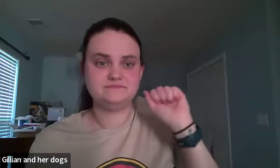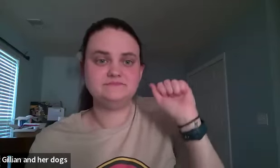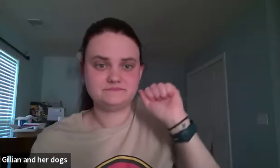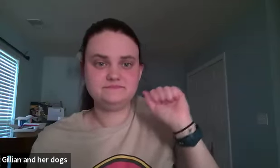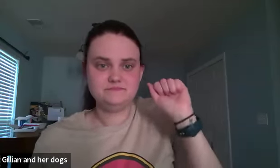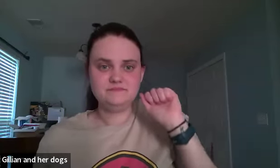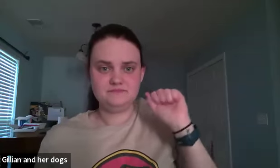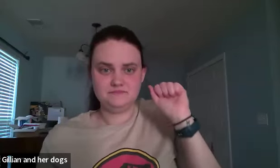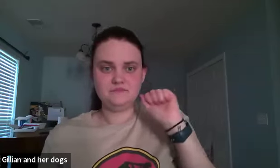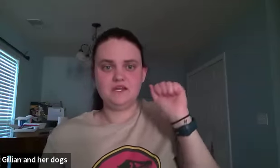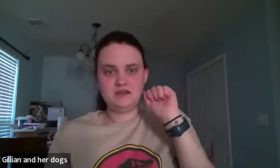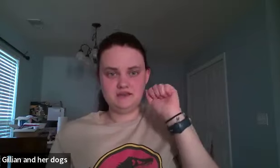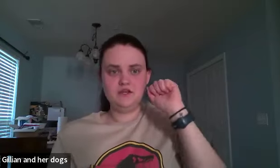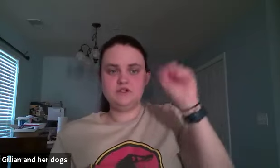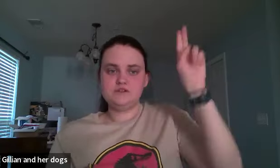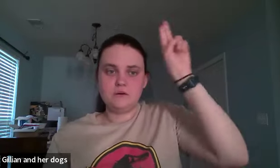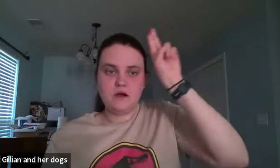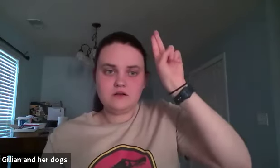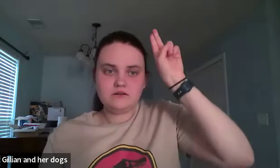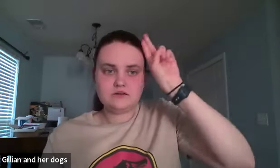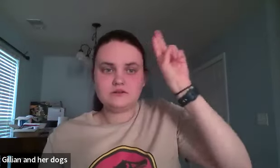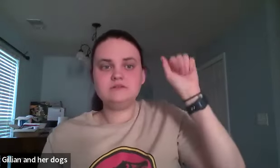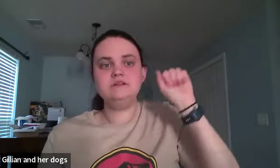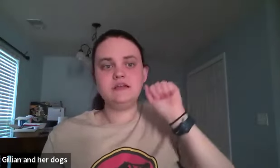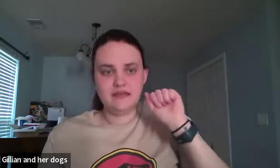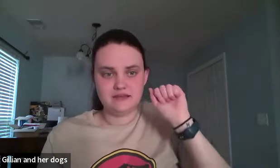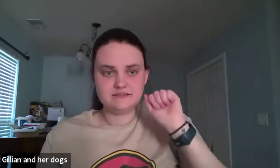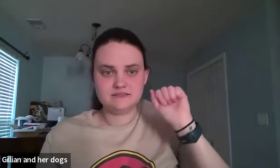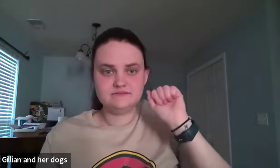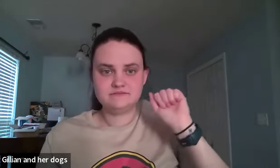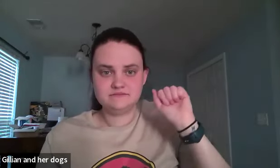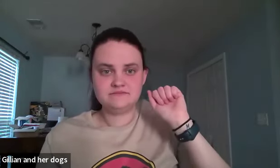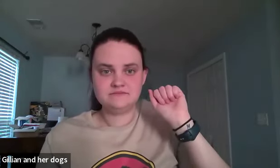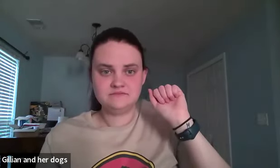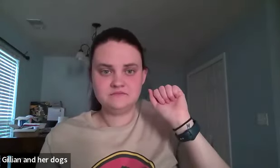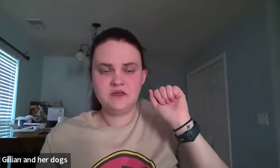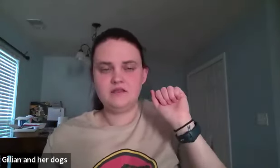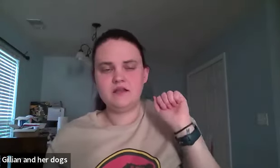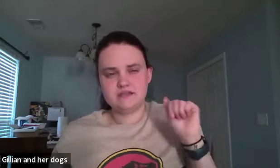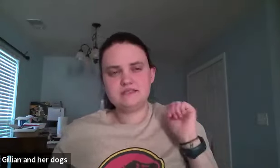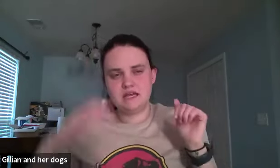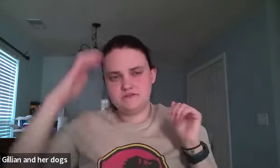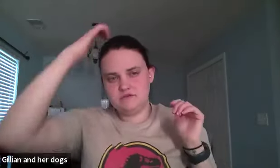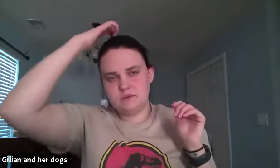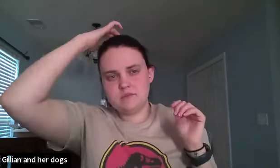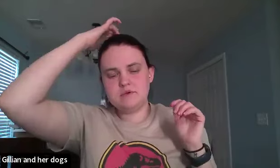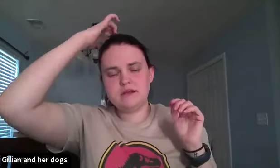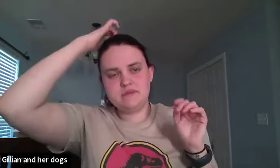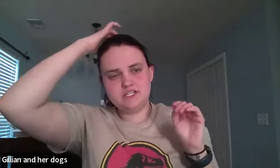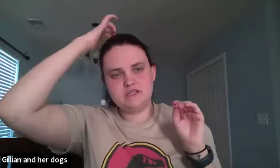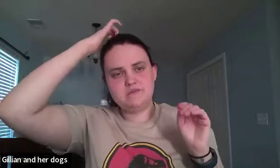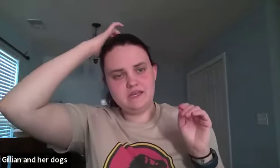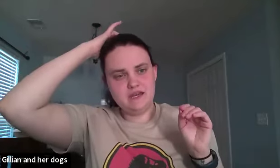Okay. So uncle, aunt. Like I said, if you remember when I mentioned in the